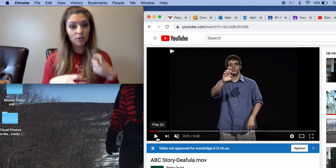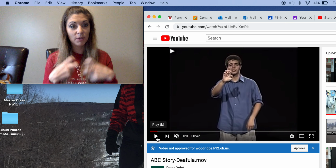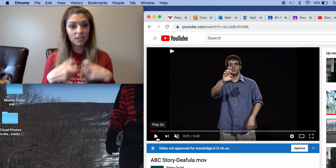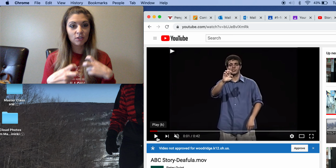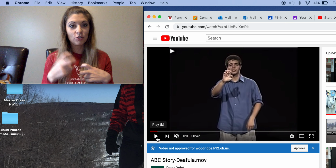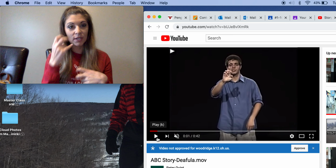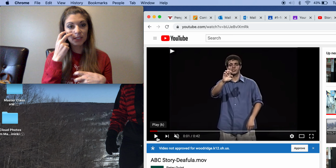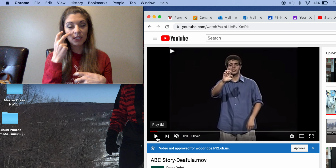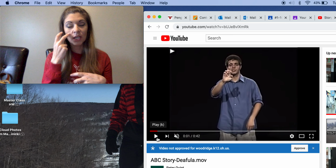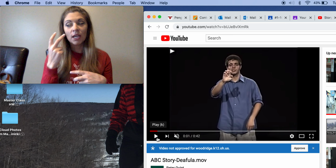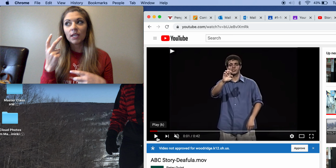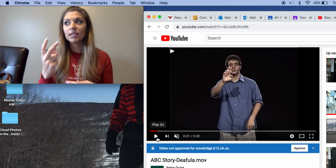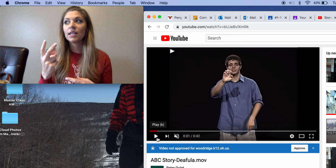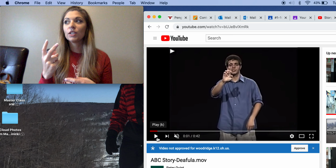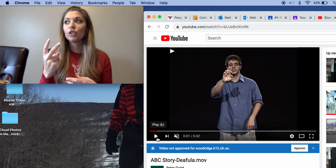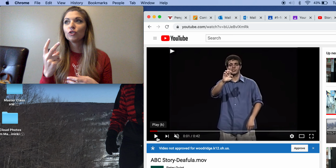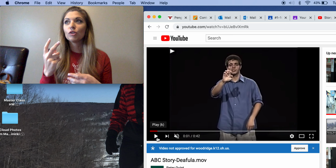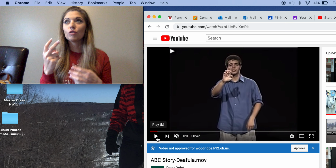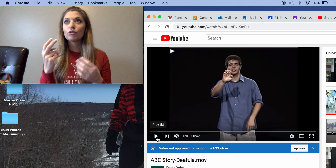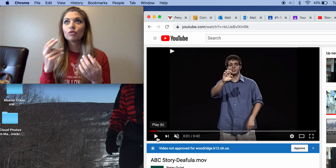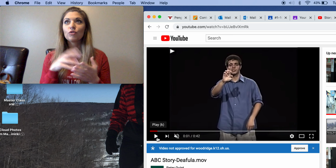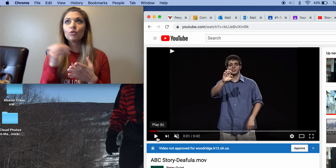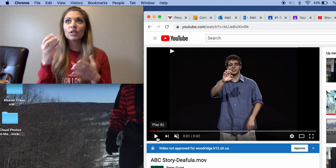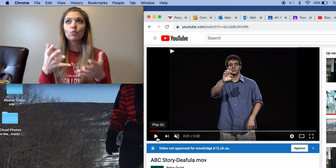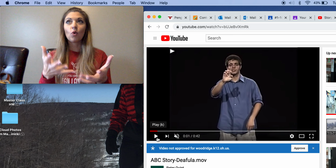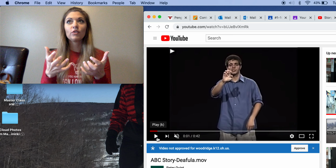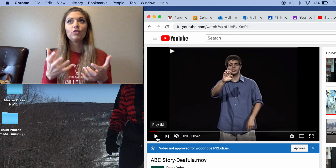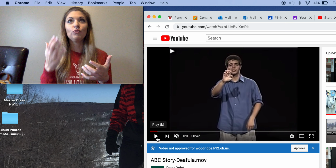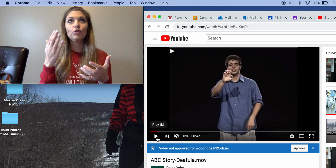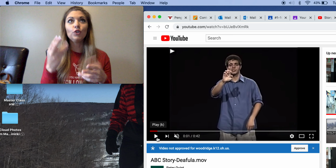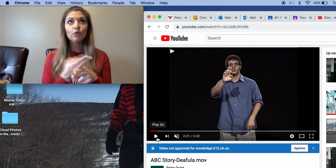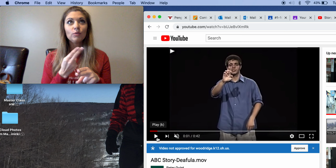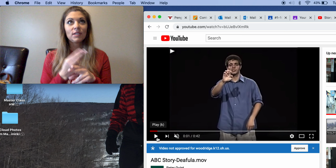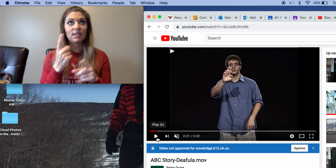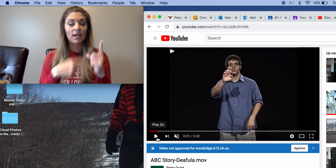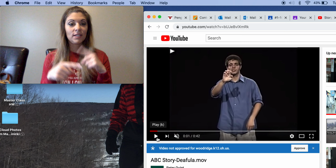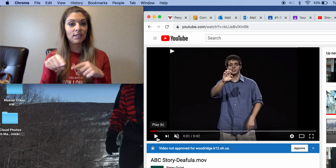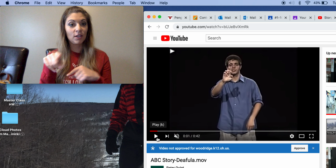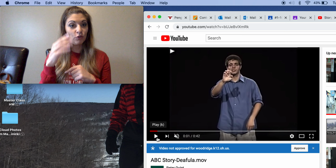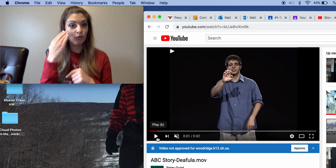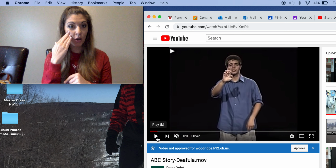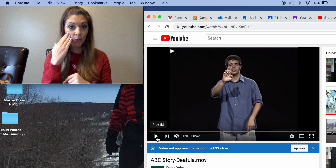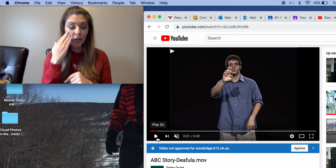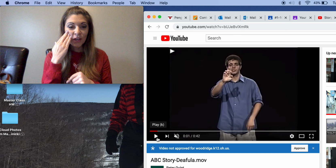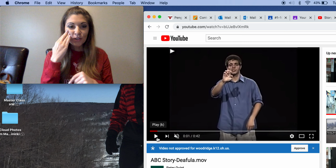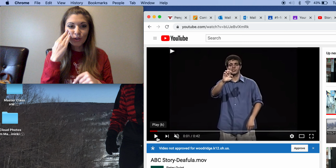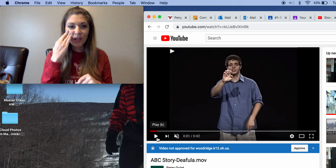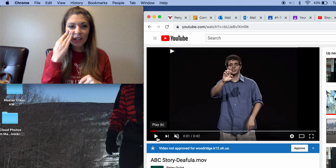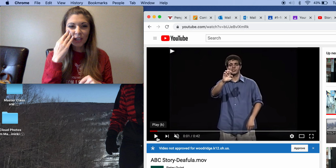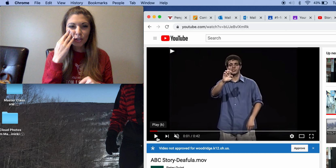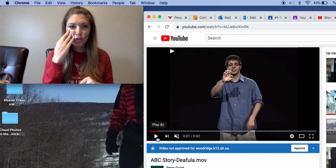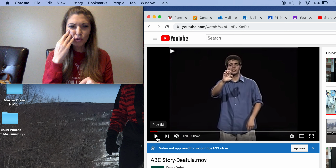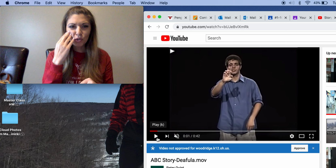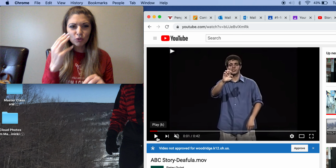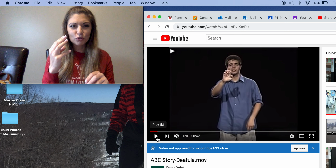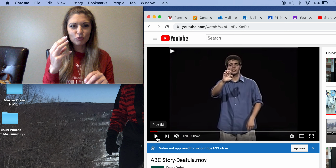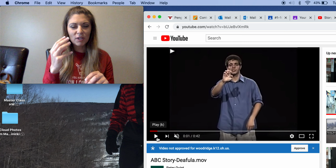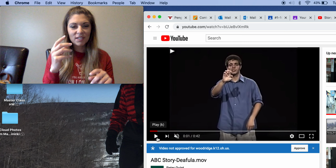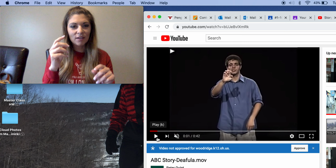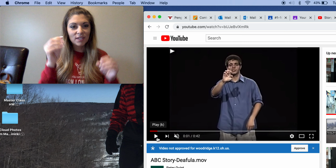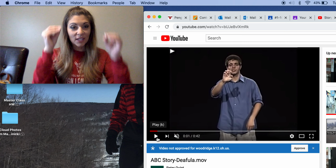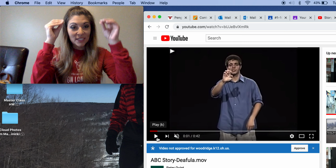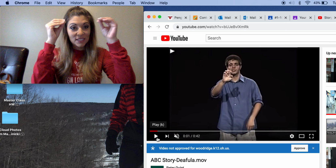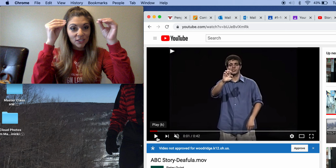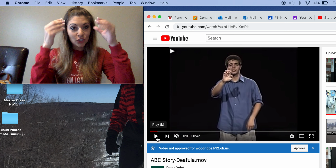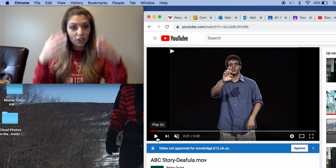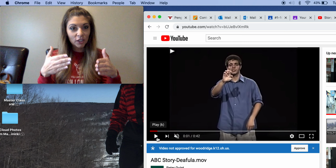see is that students want to use signs that you know. So like you'll,